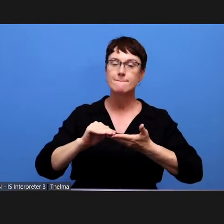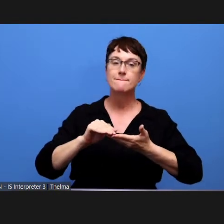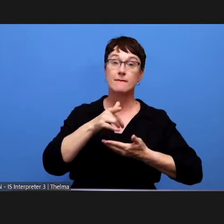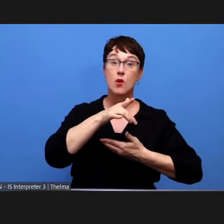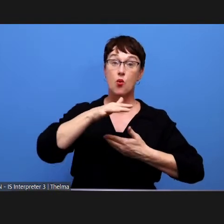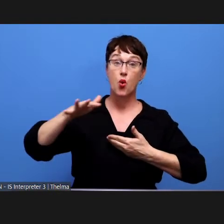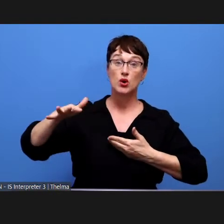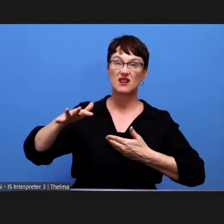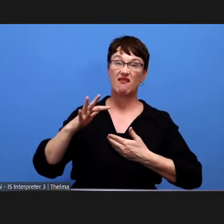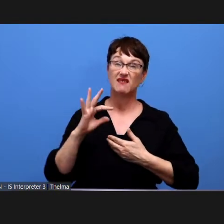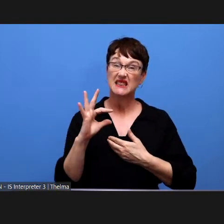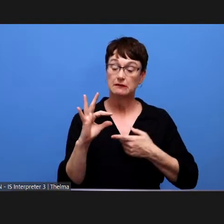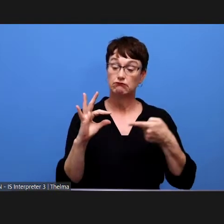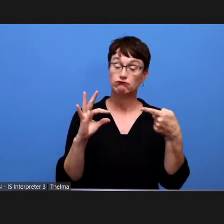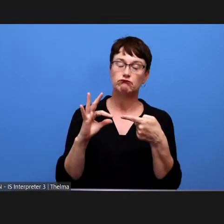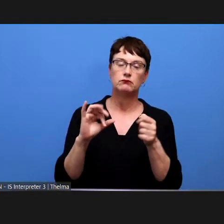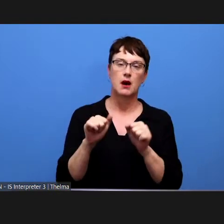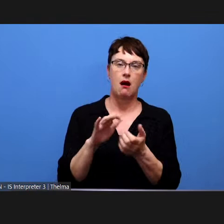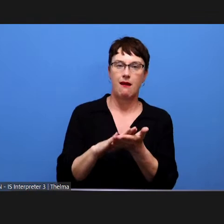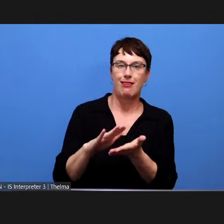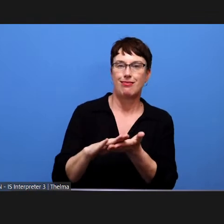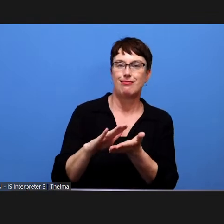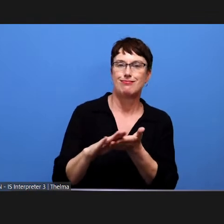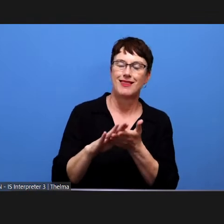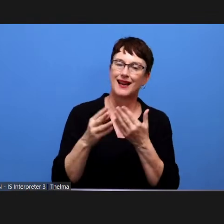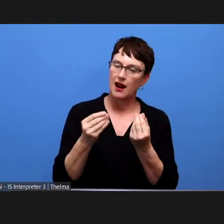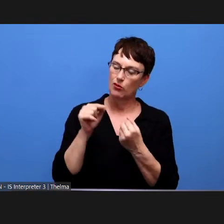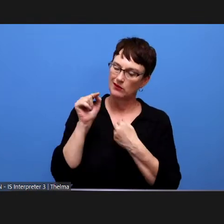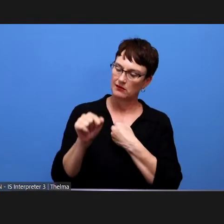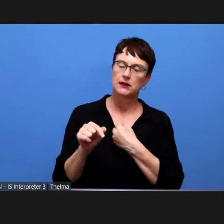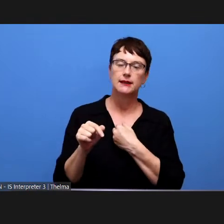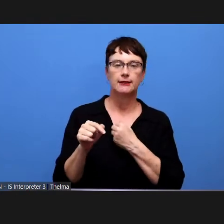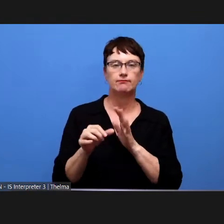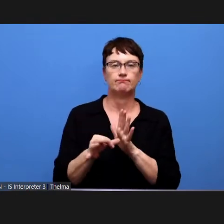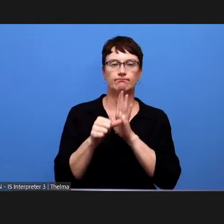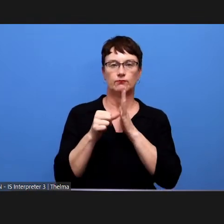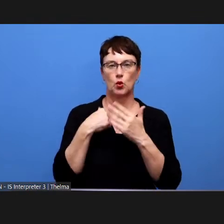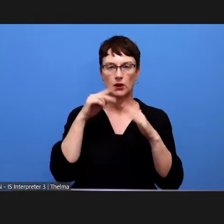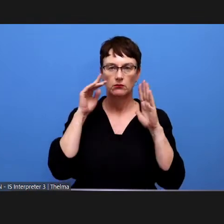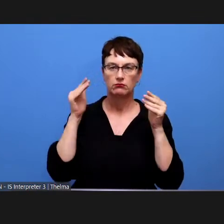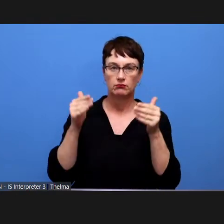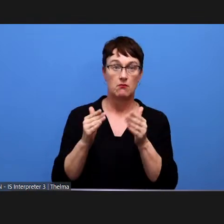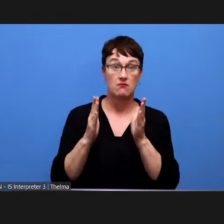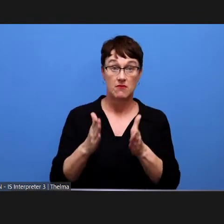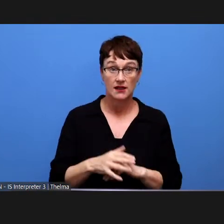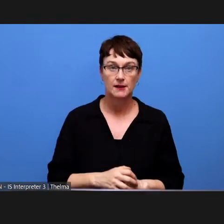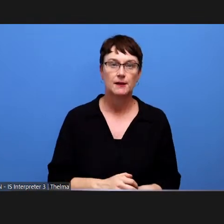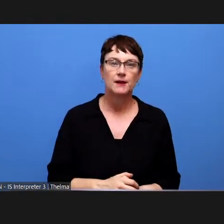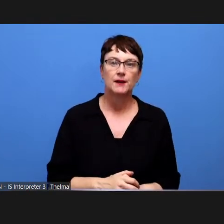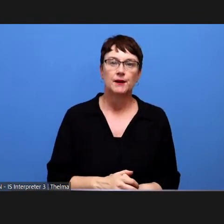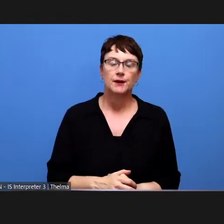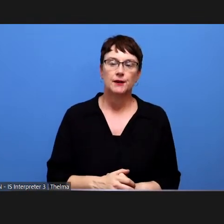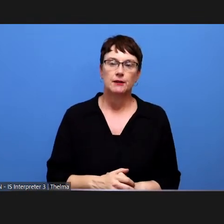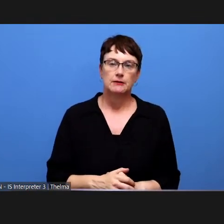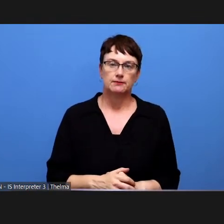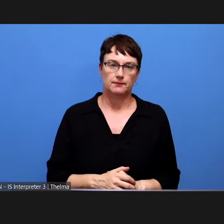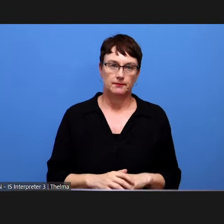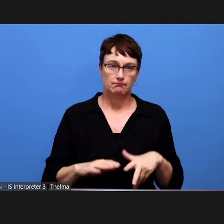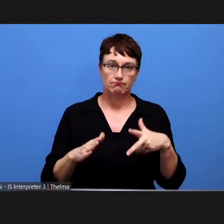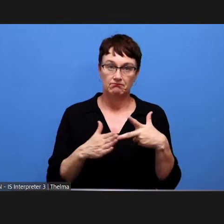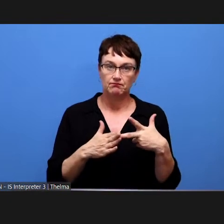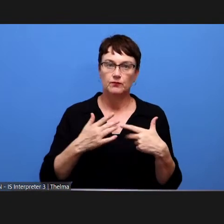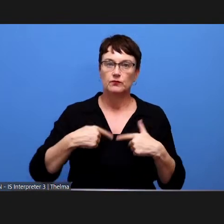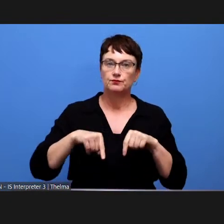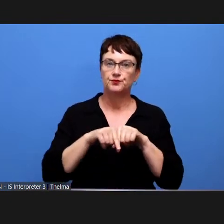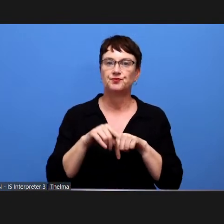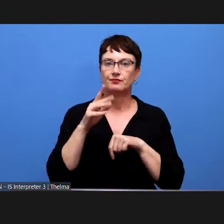of protecting the resource and avoiding afterwards the treatment-related expenses. Groundwater is